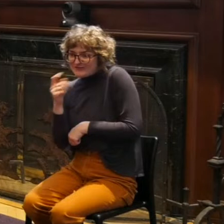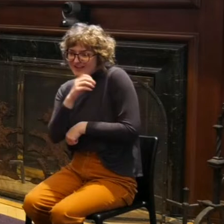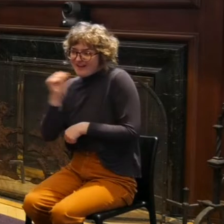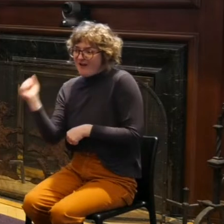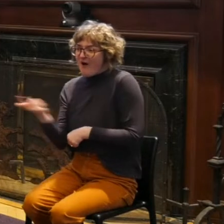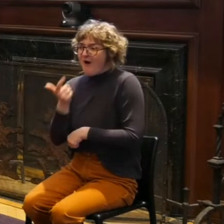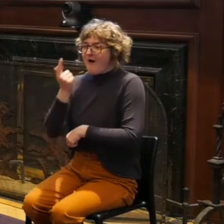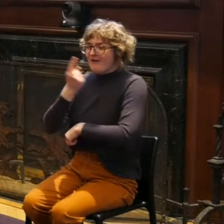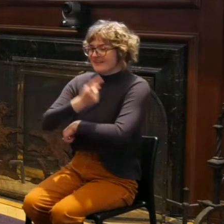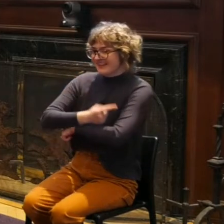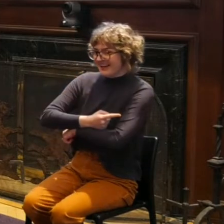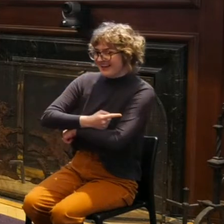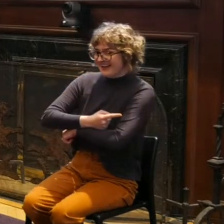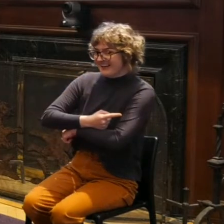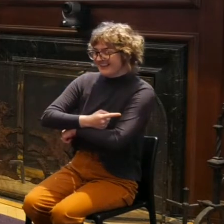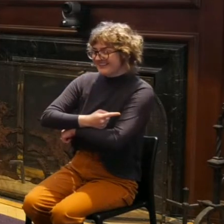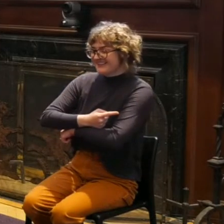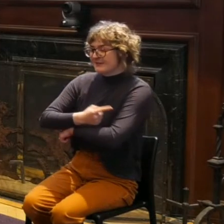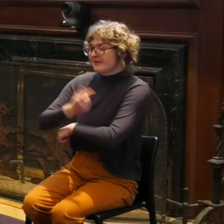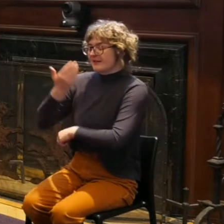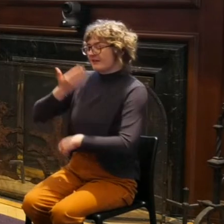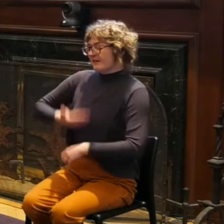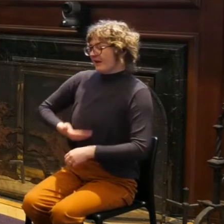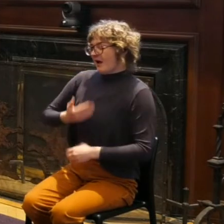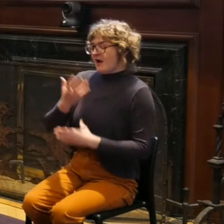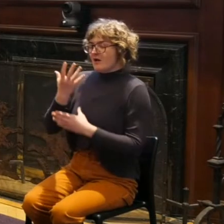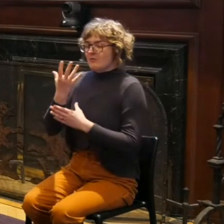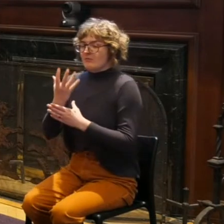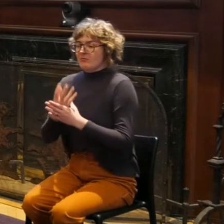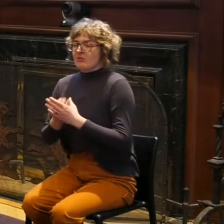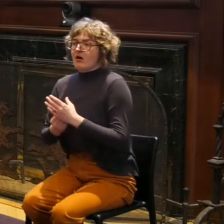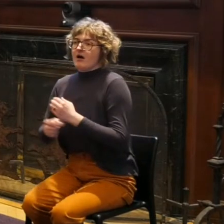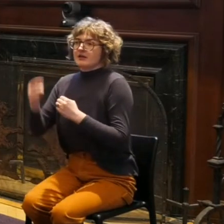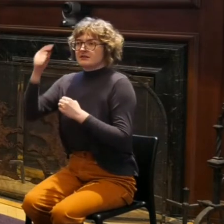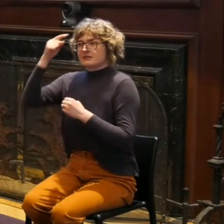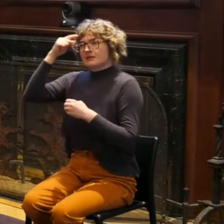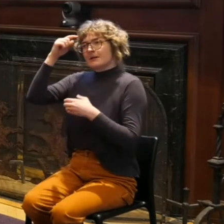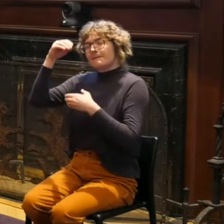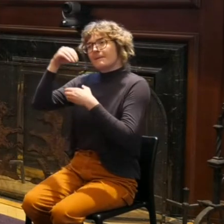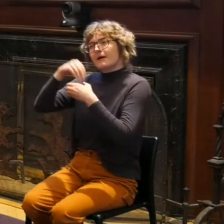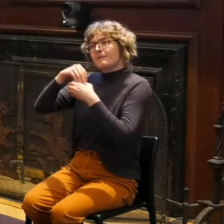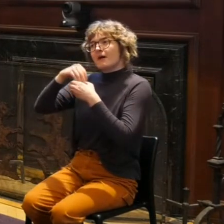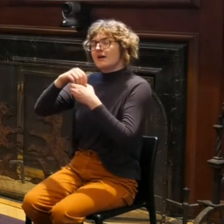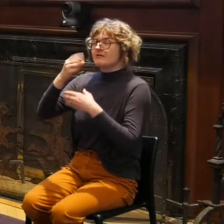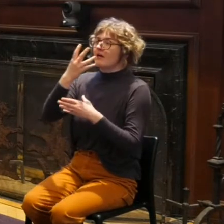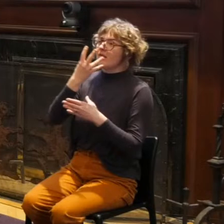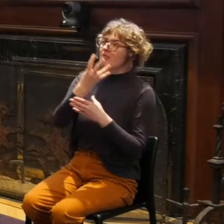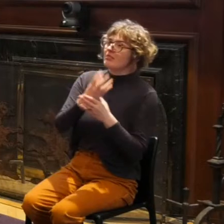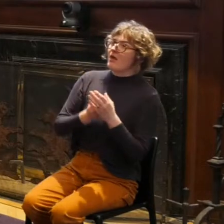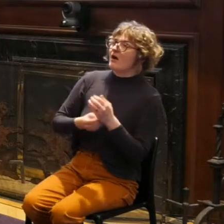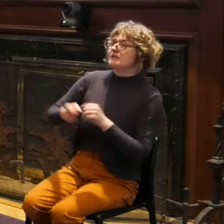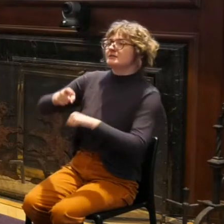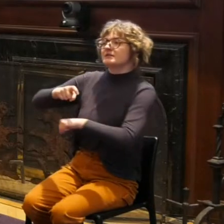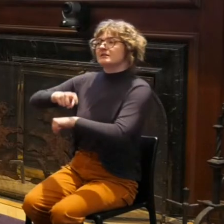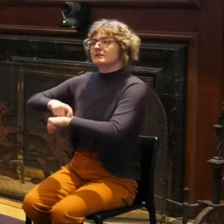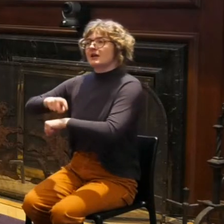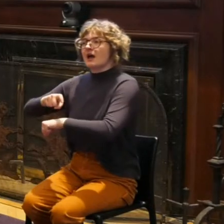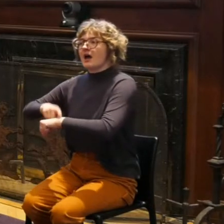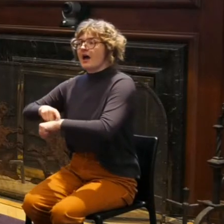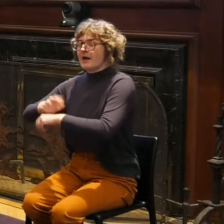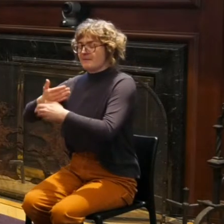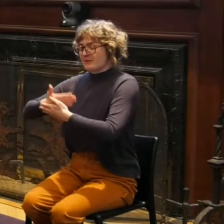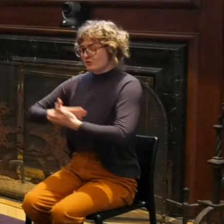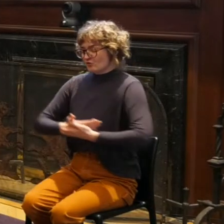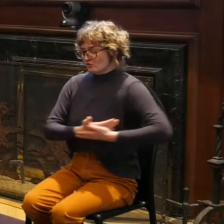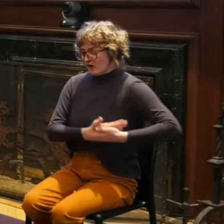days. I am lost in the pockets of my mind, lost in the pockets of time that cradle